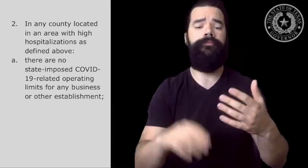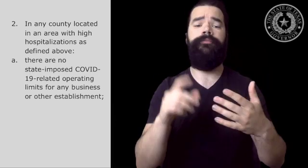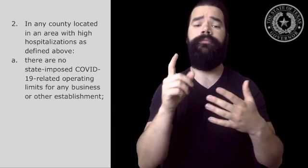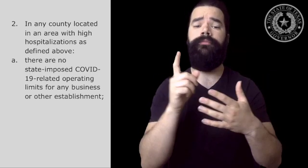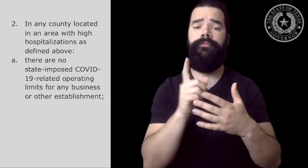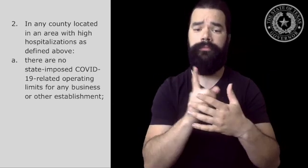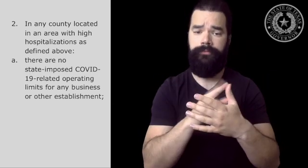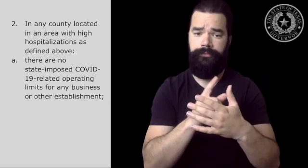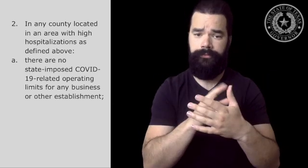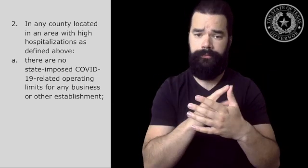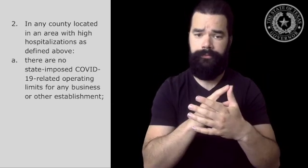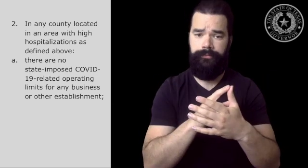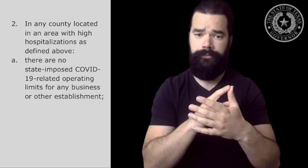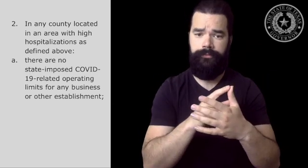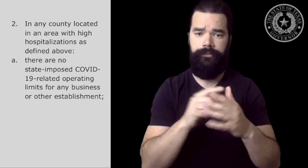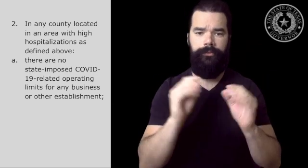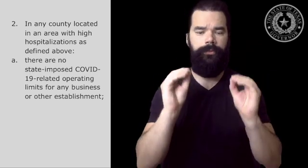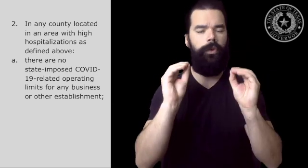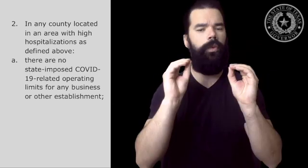establishment.